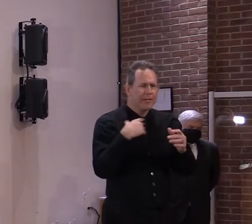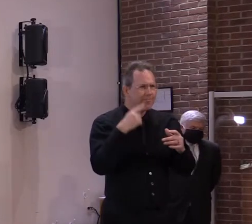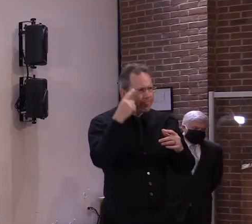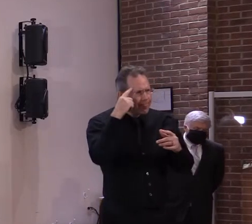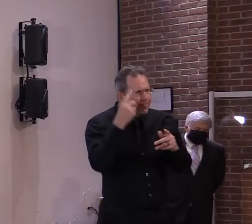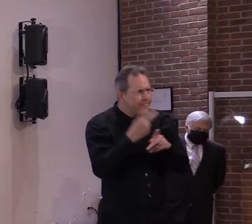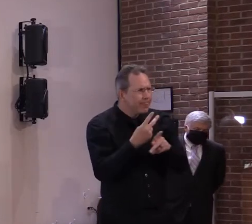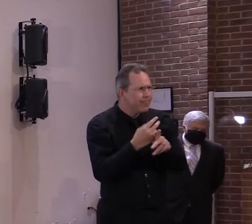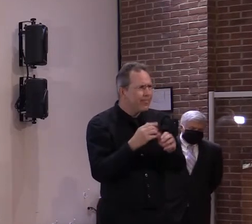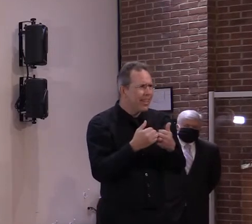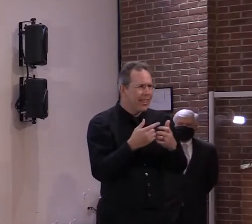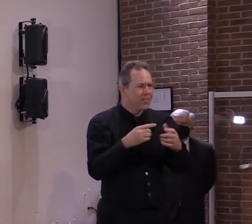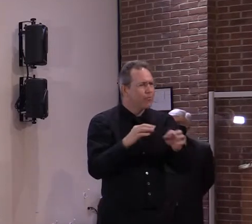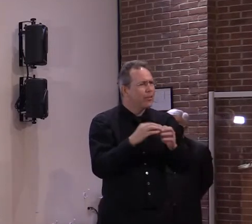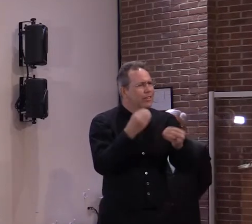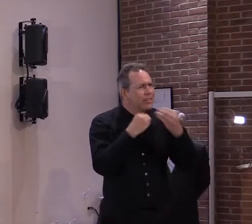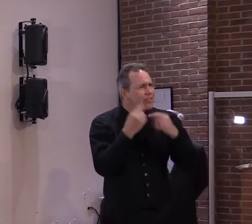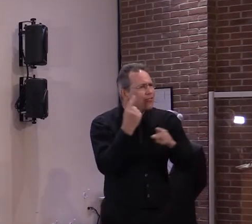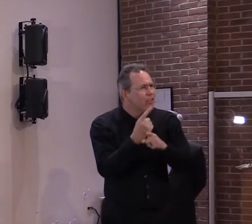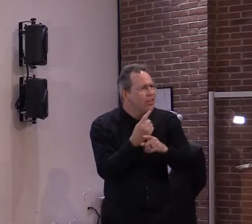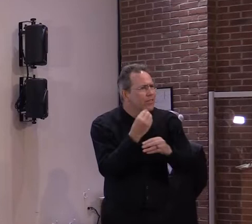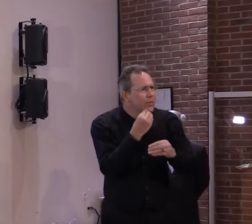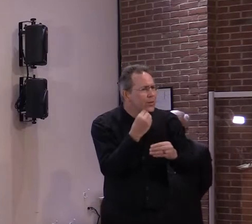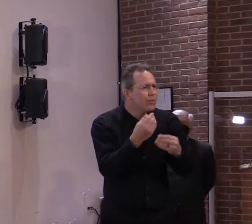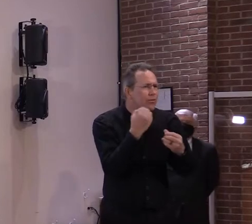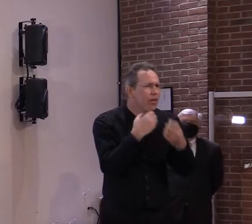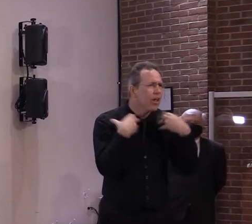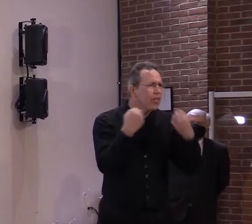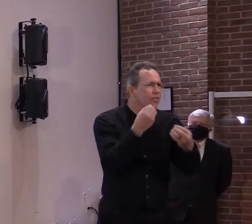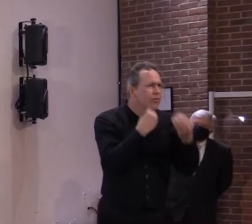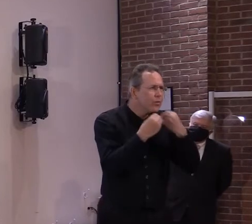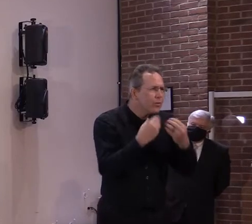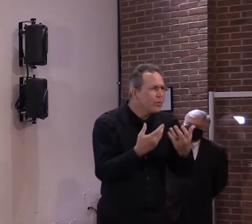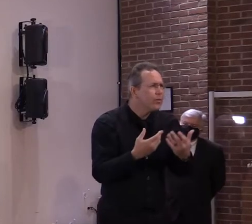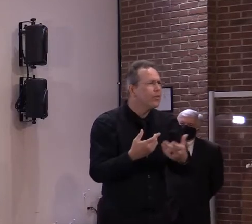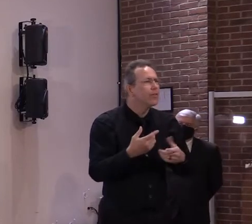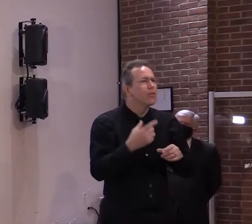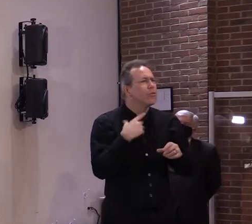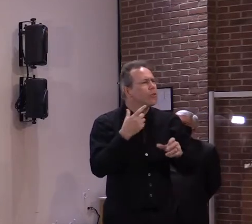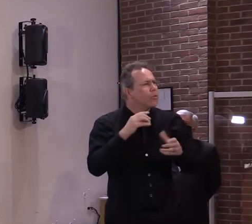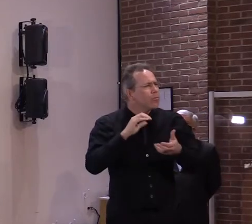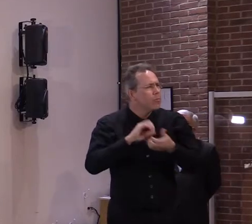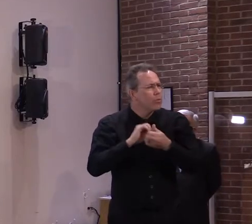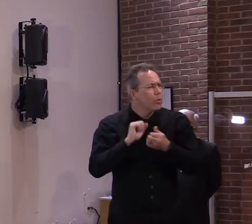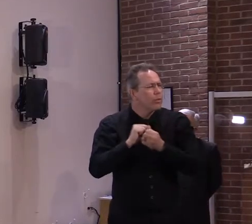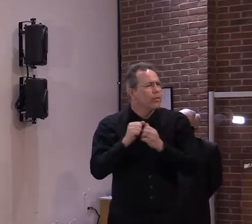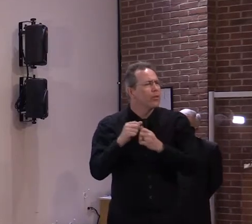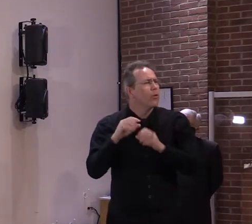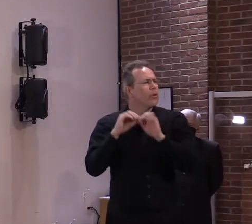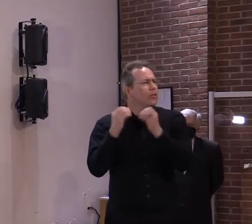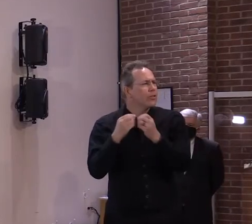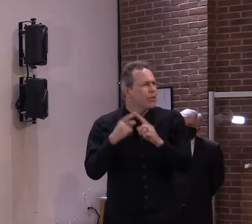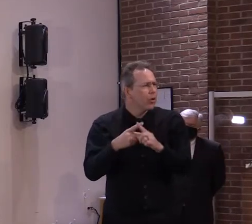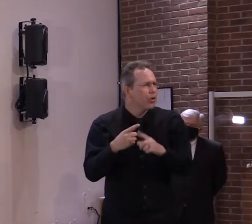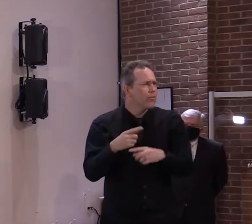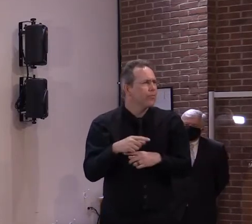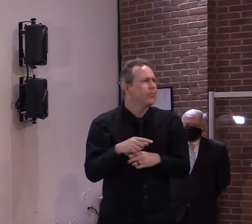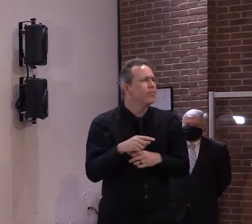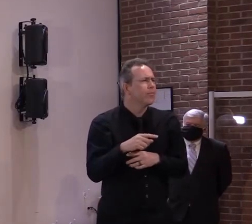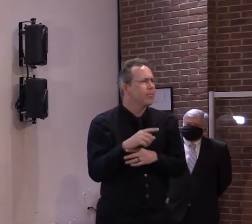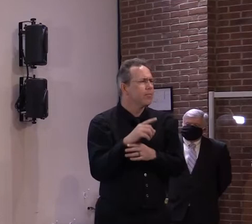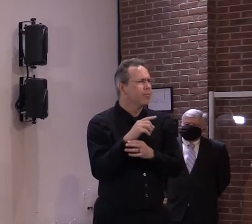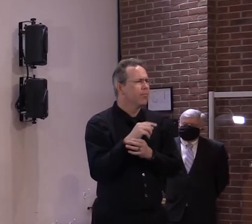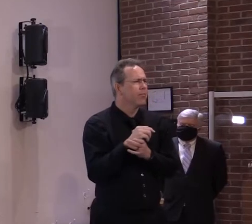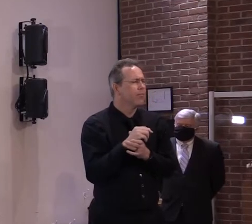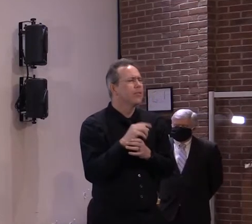with organizations like Rise Vermont to partner with them and make that very